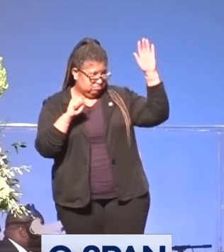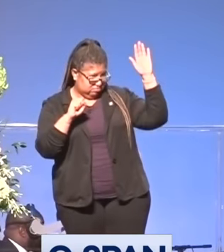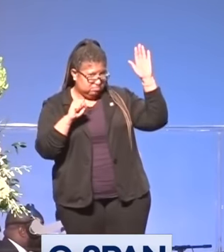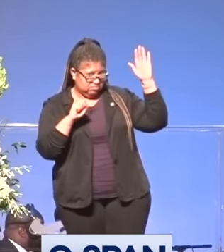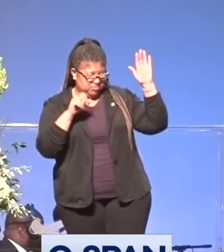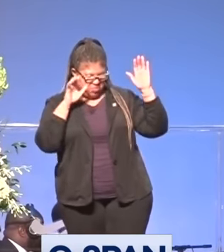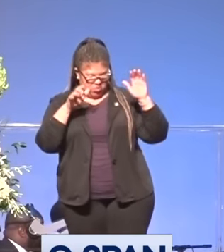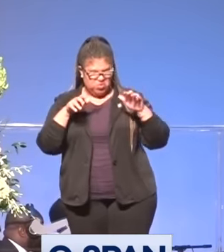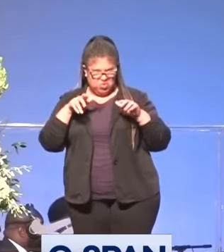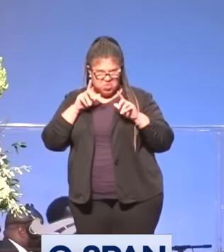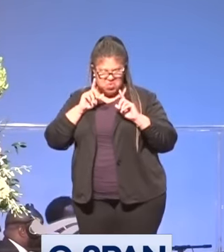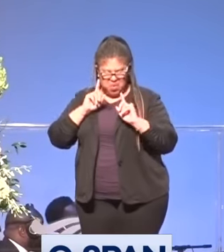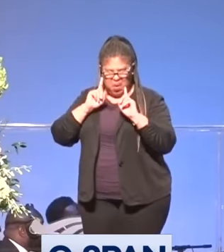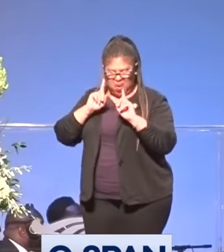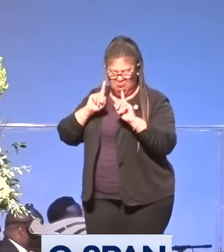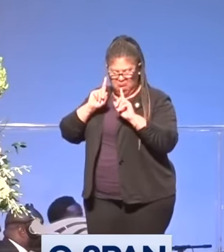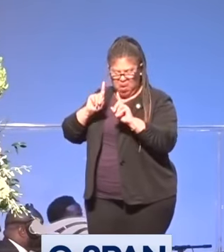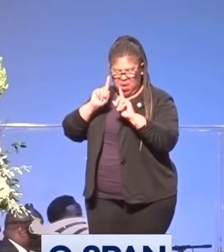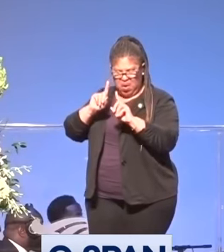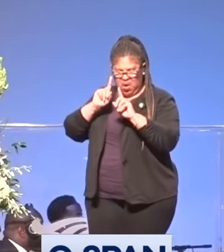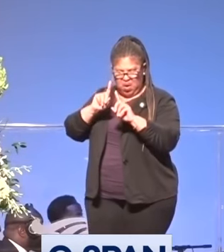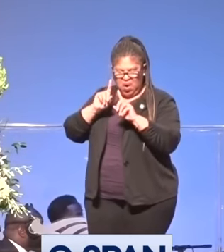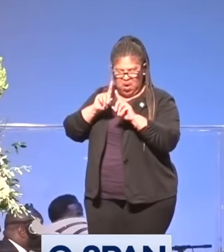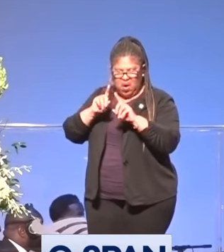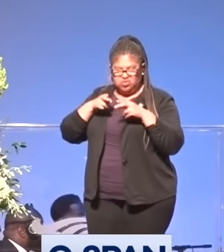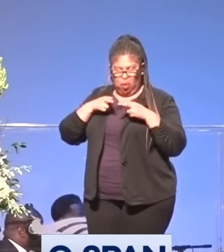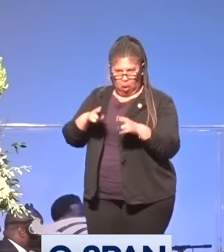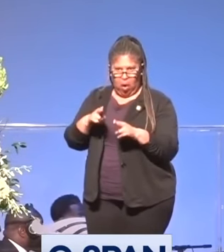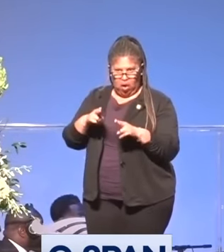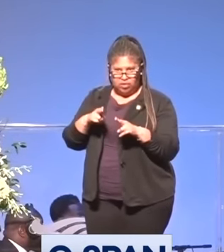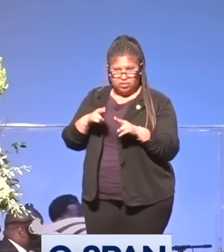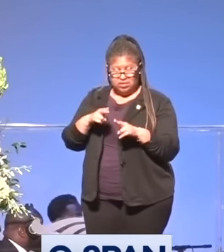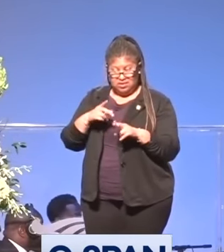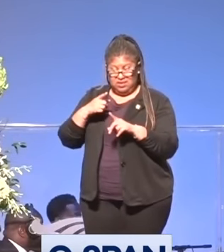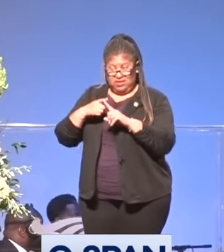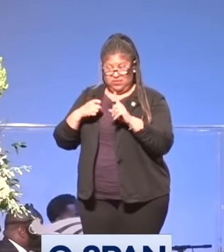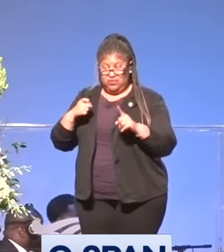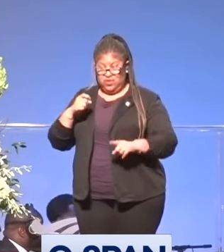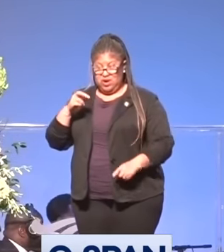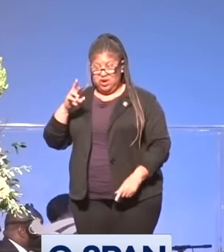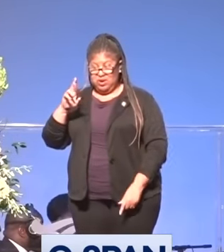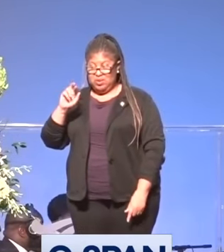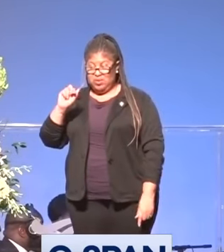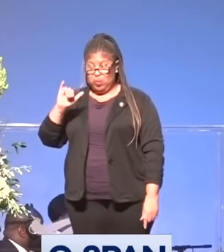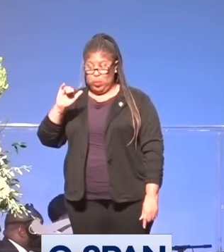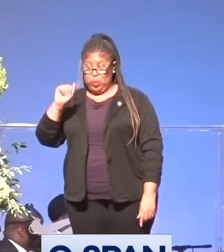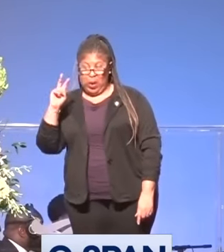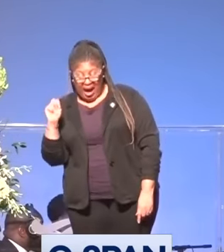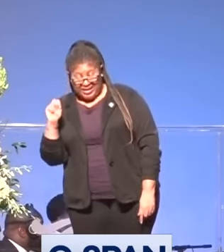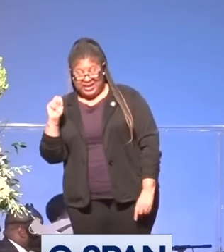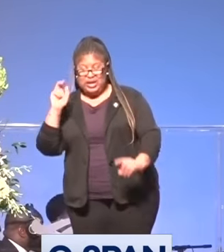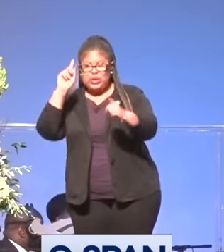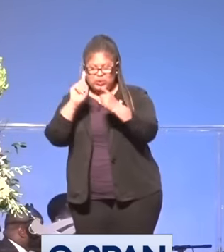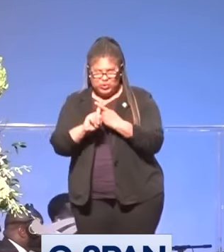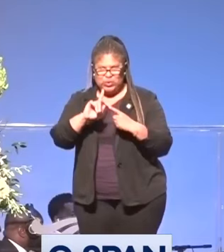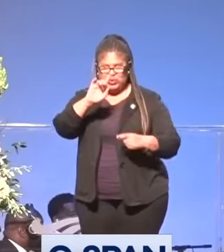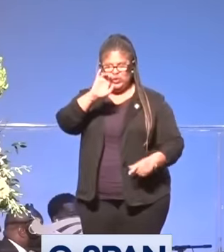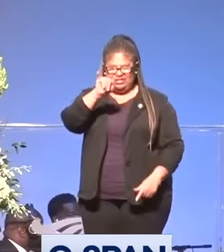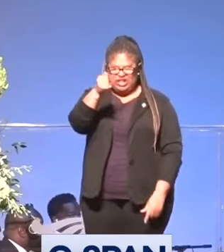walked the halls of Jack Yates or Ryan? We going to say Cullin, too. Stand up.